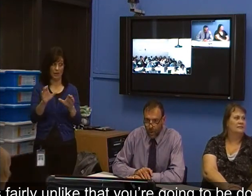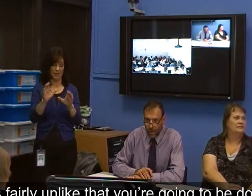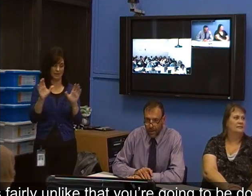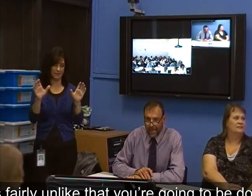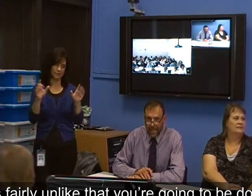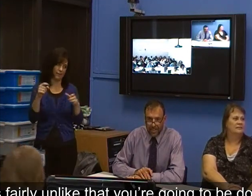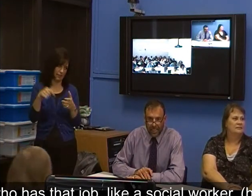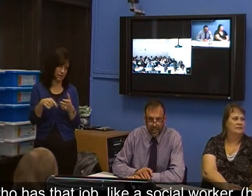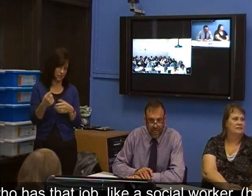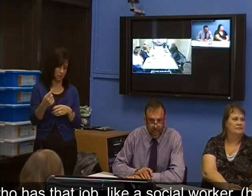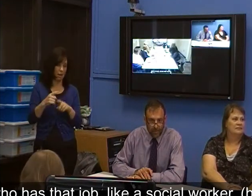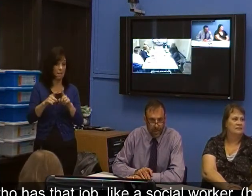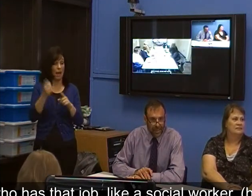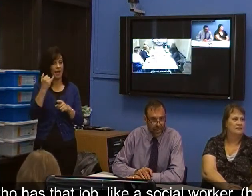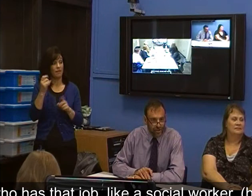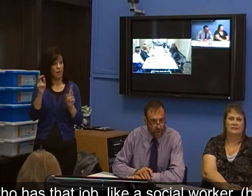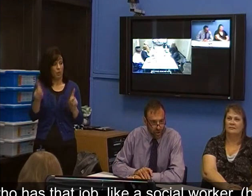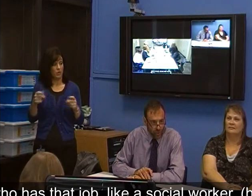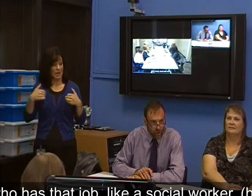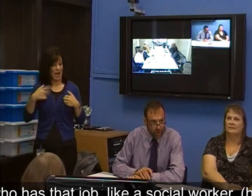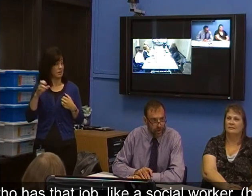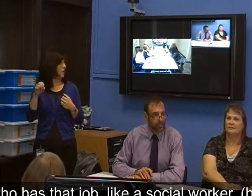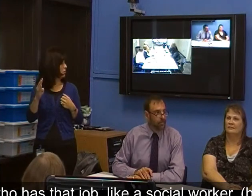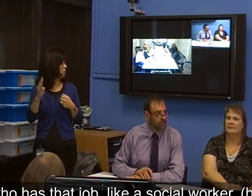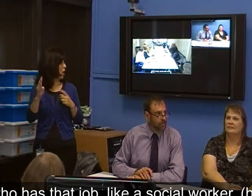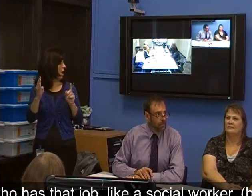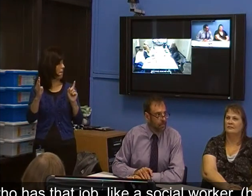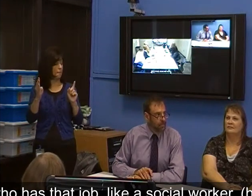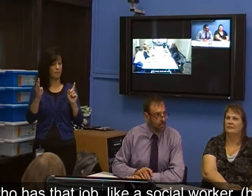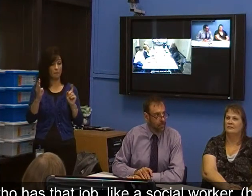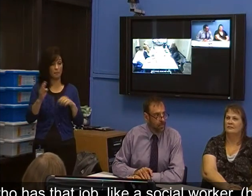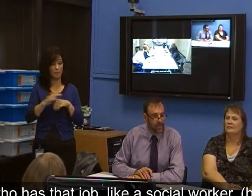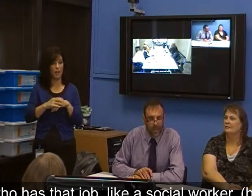is anyone that has that job, like a social worker.